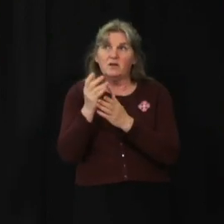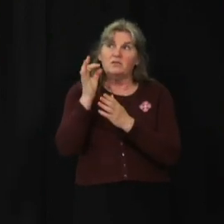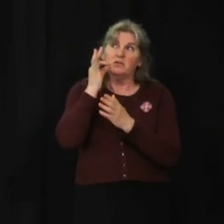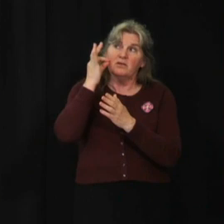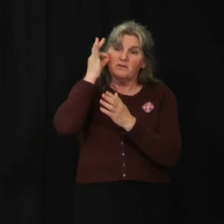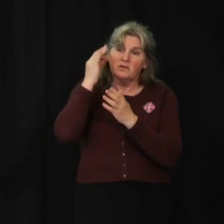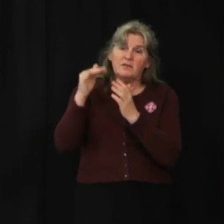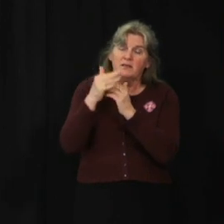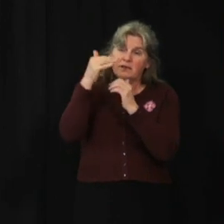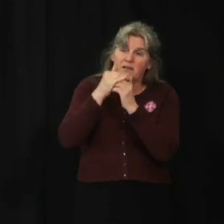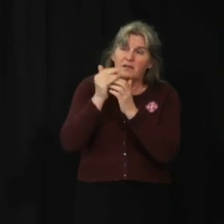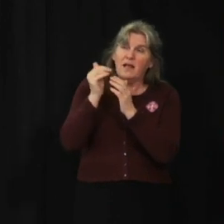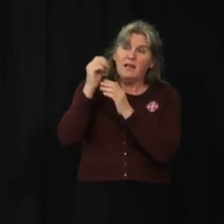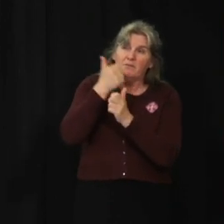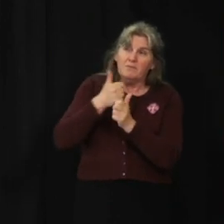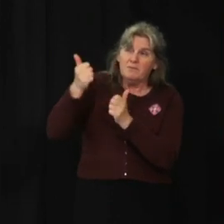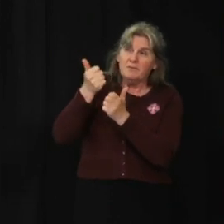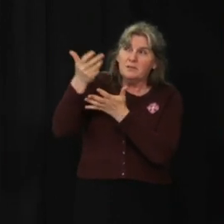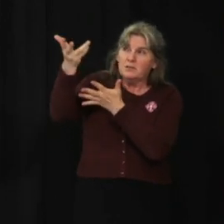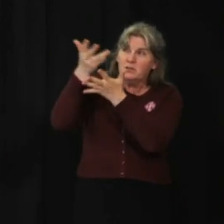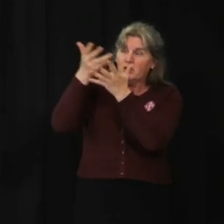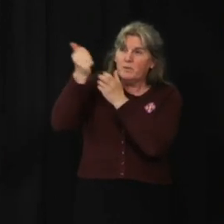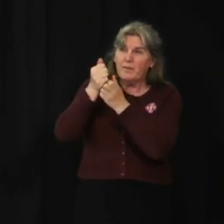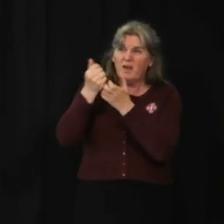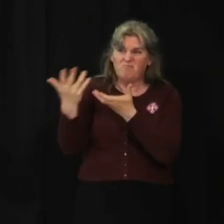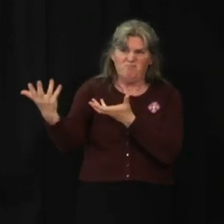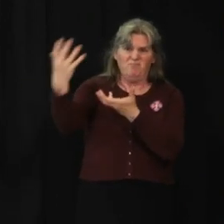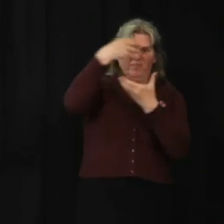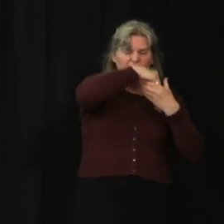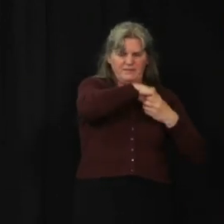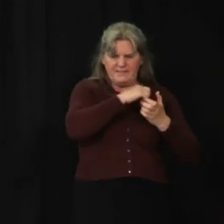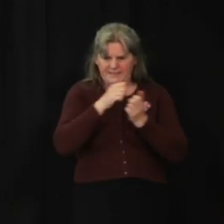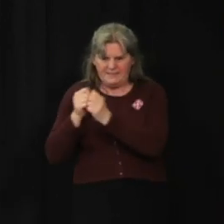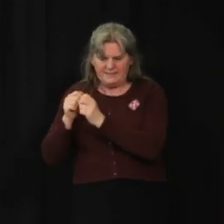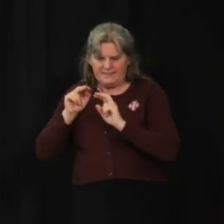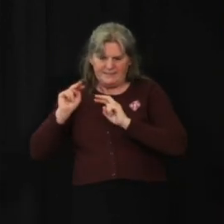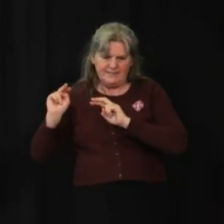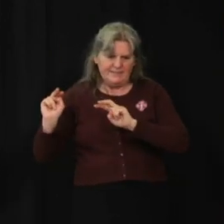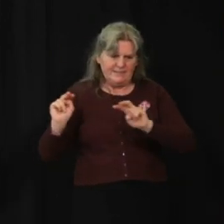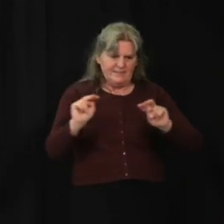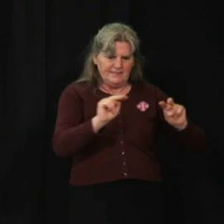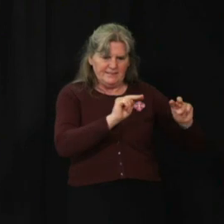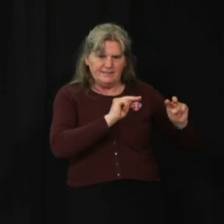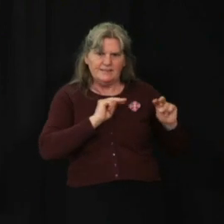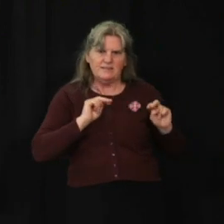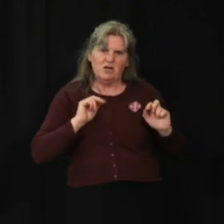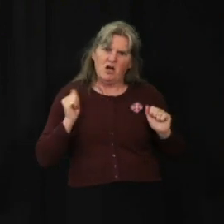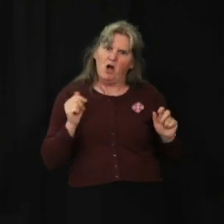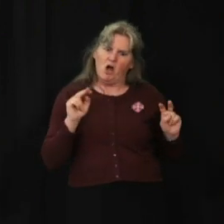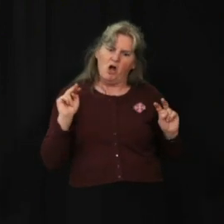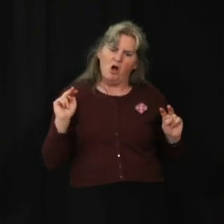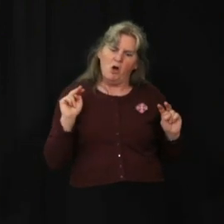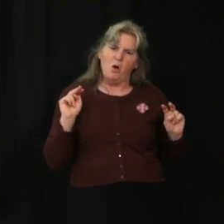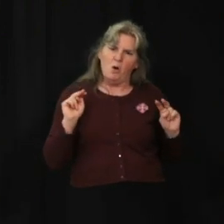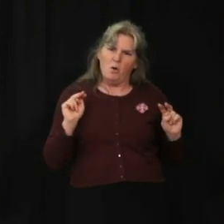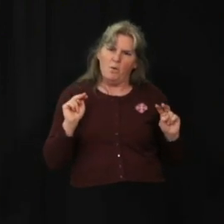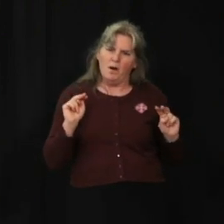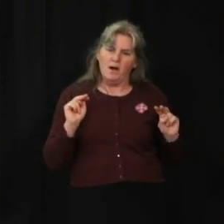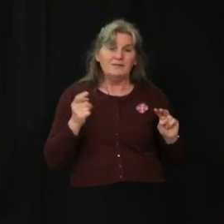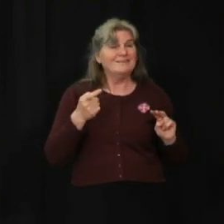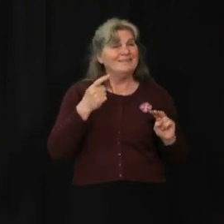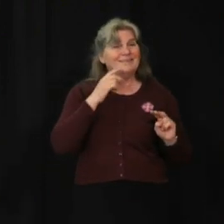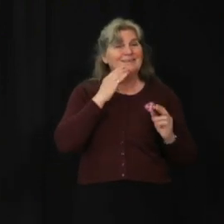that we do in the municipality as well. It's a lot of oversight for sure. The triggers, the criteria